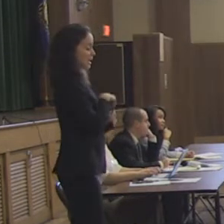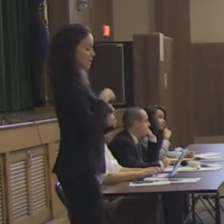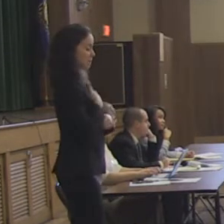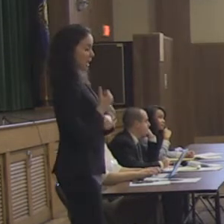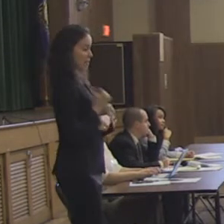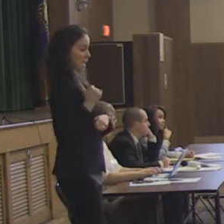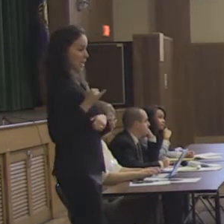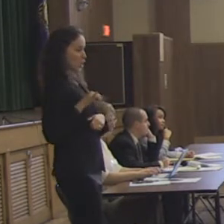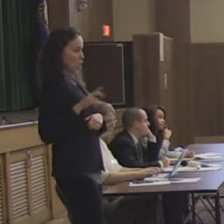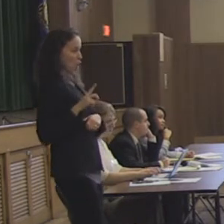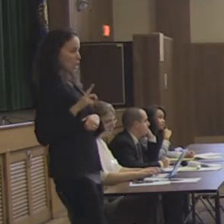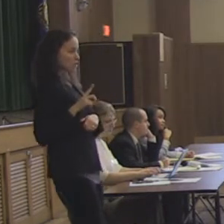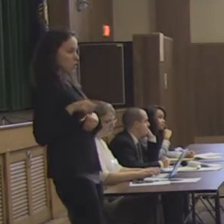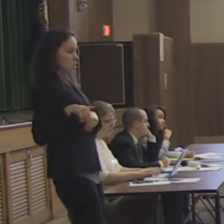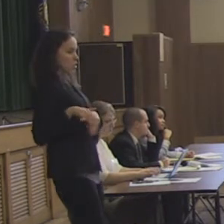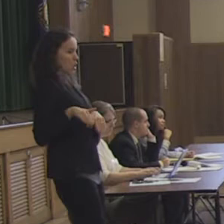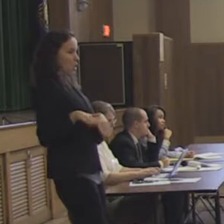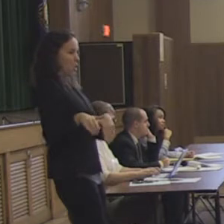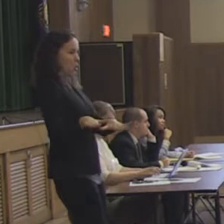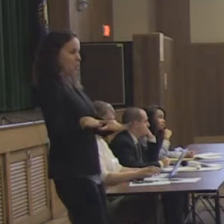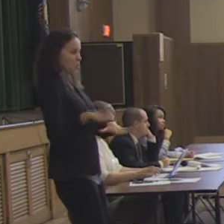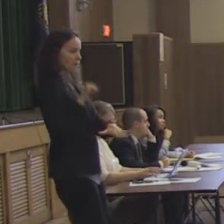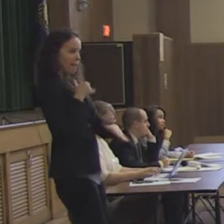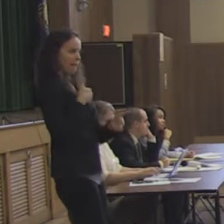very disturbing